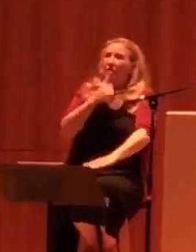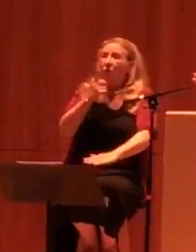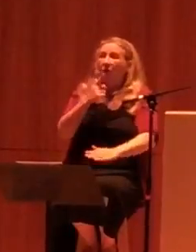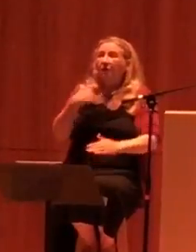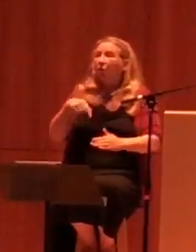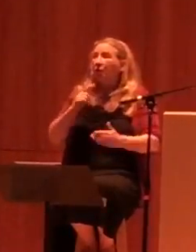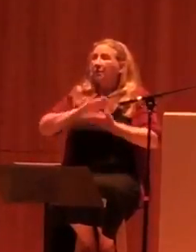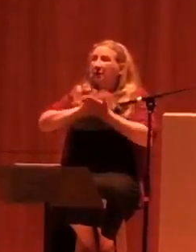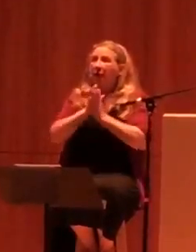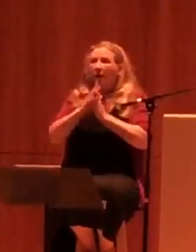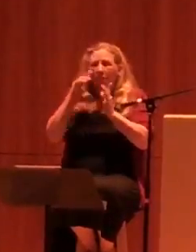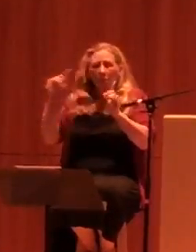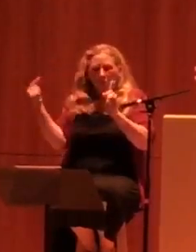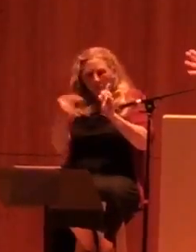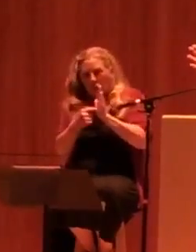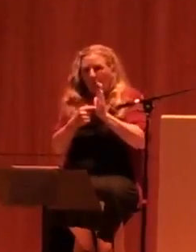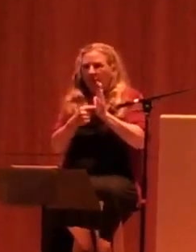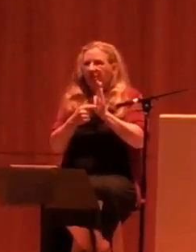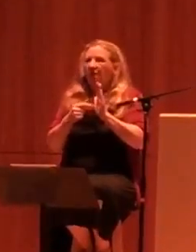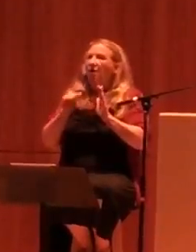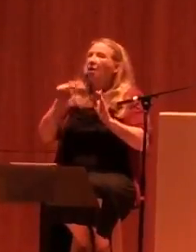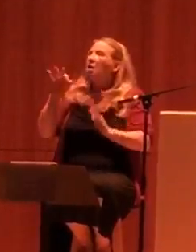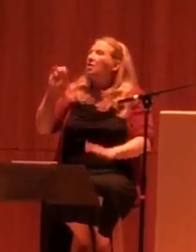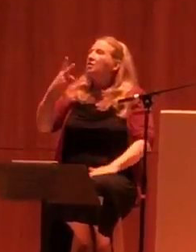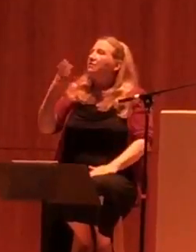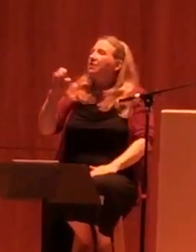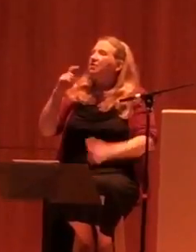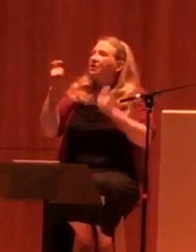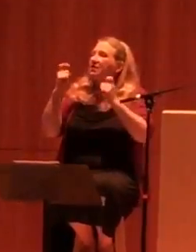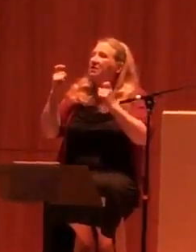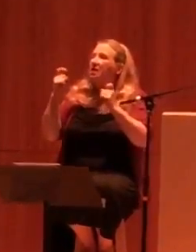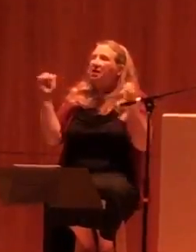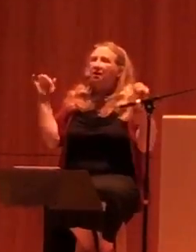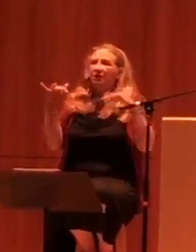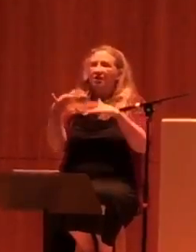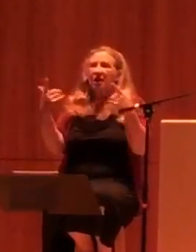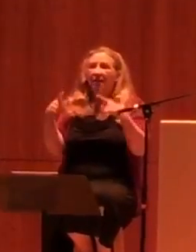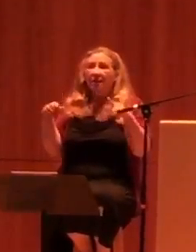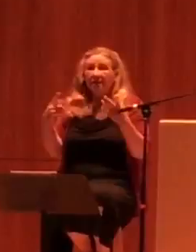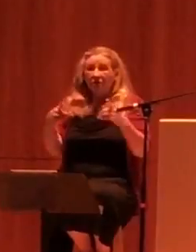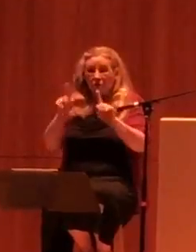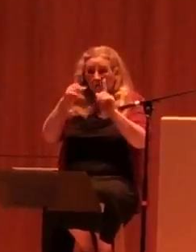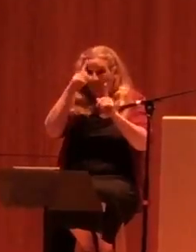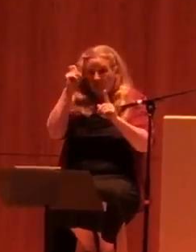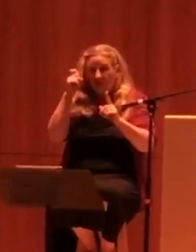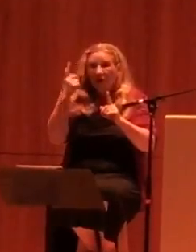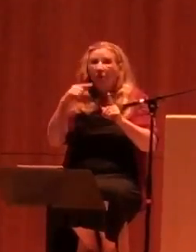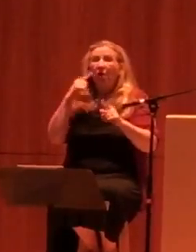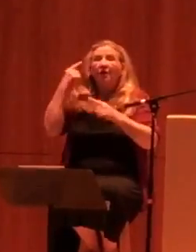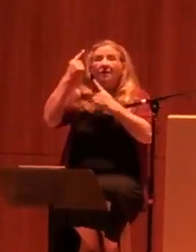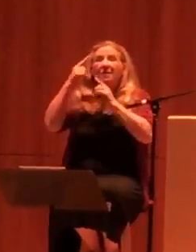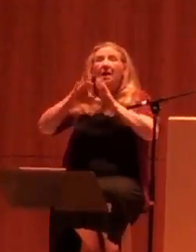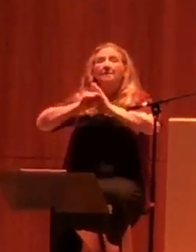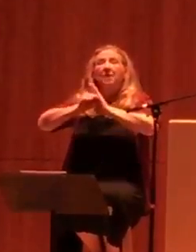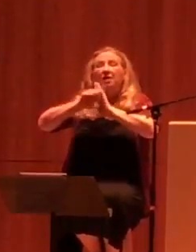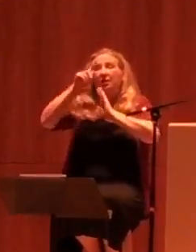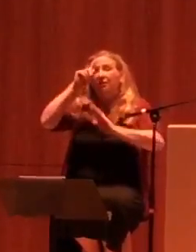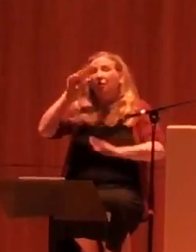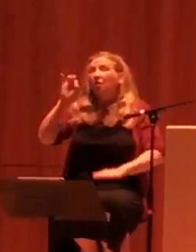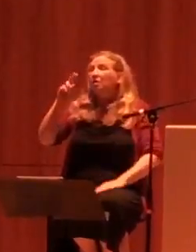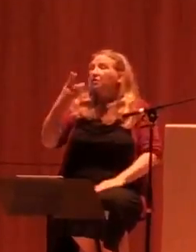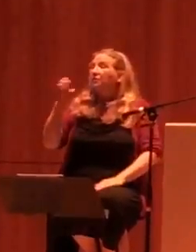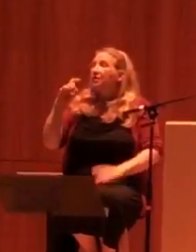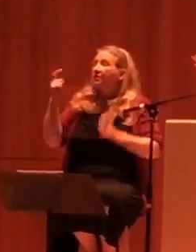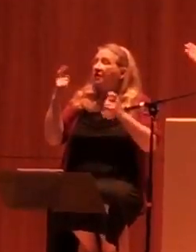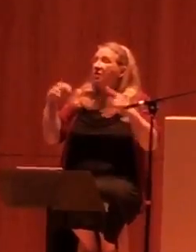map. I understand that of all the Fringe Festivals and conventions here, I think coming up this summer, we are considered a model for Fringe Festivals in this